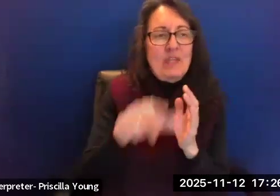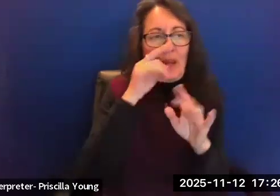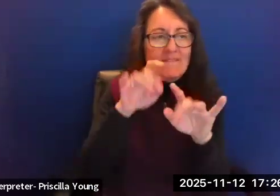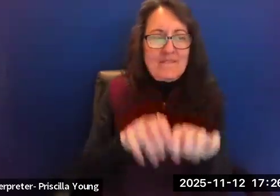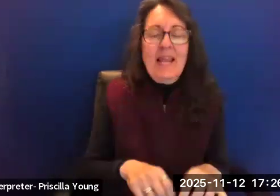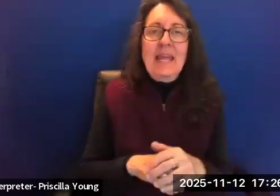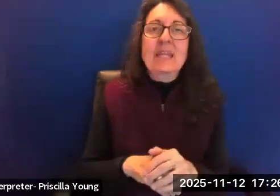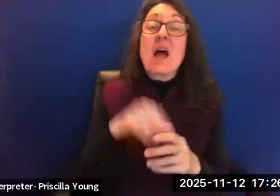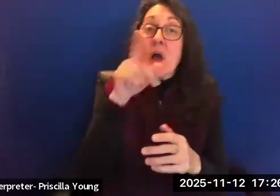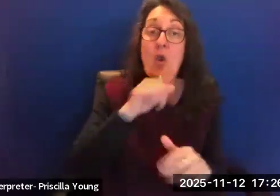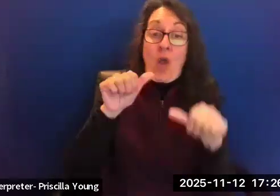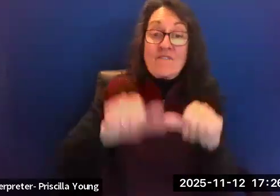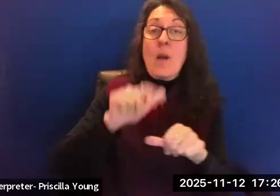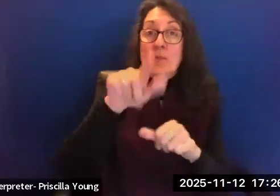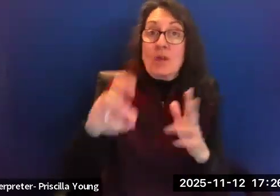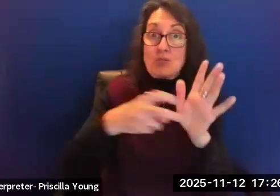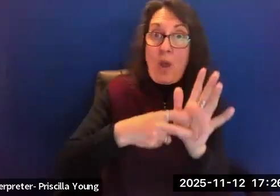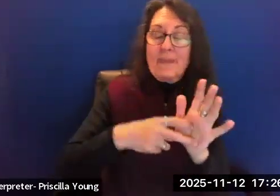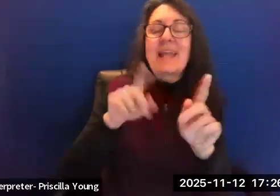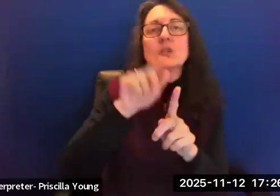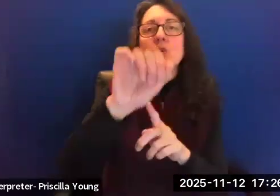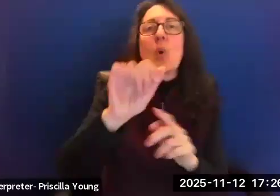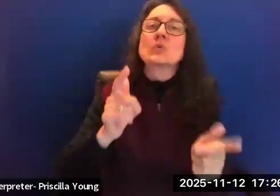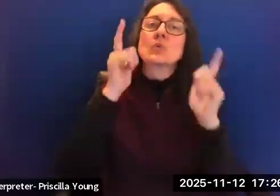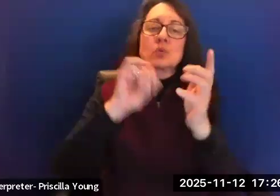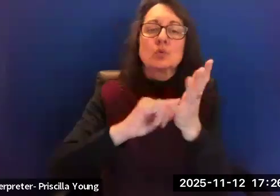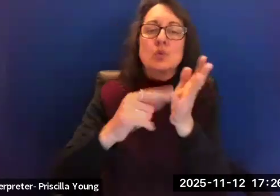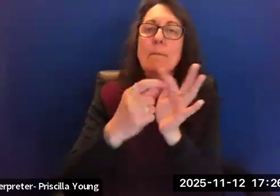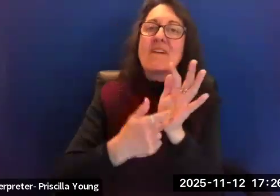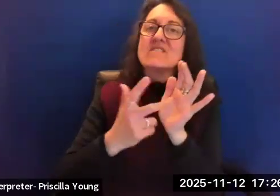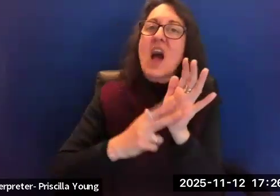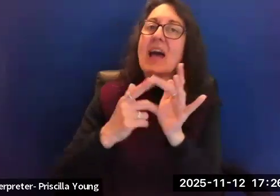supervisor's support for your participation in the program.